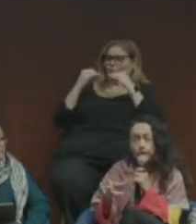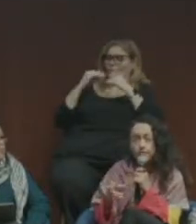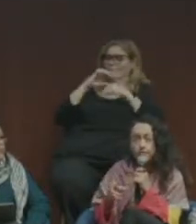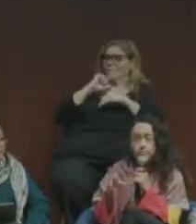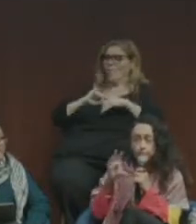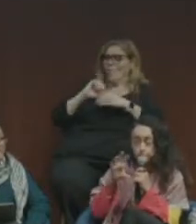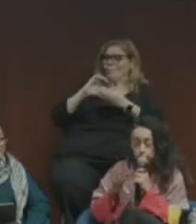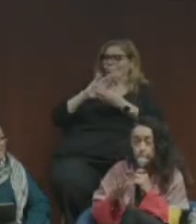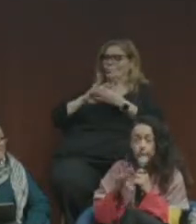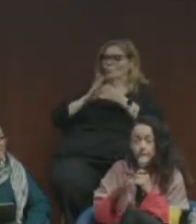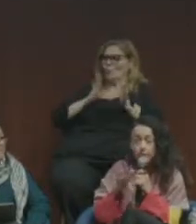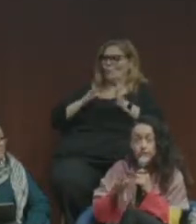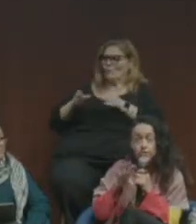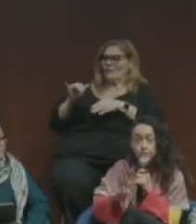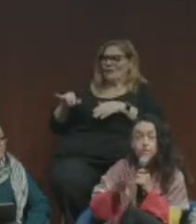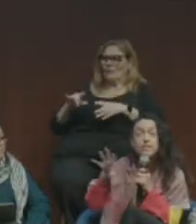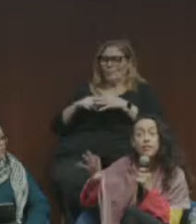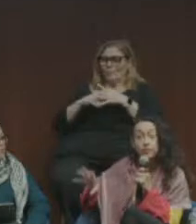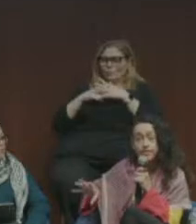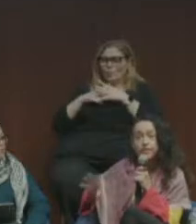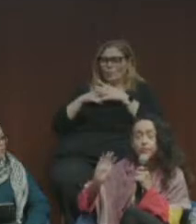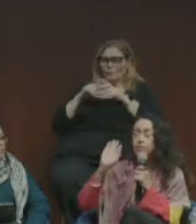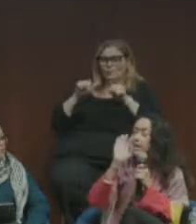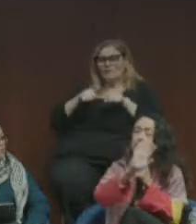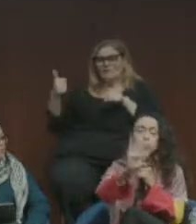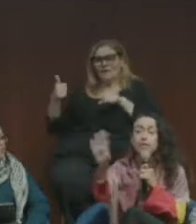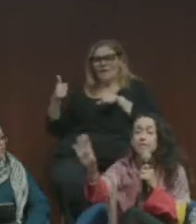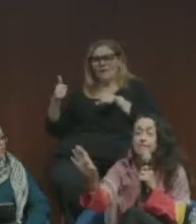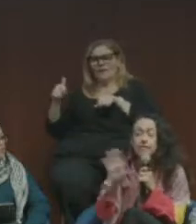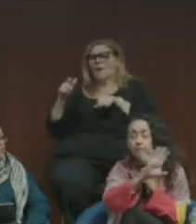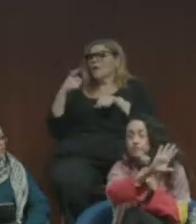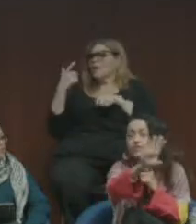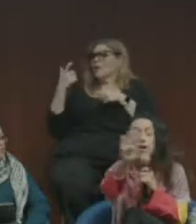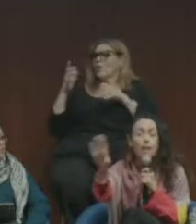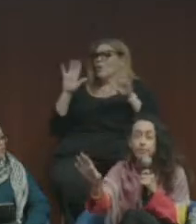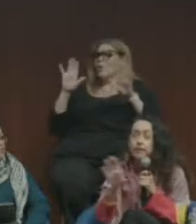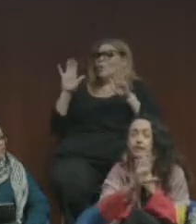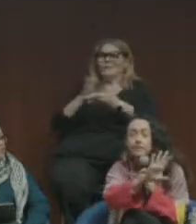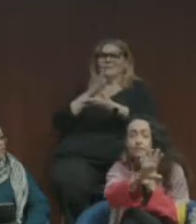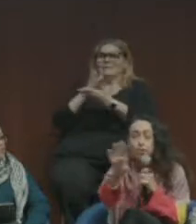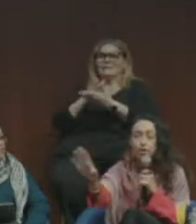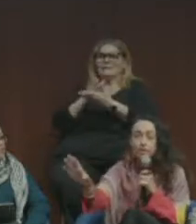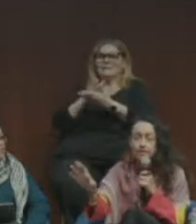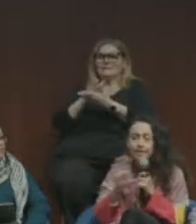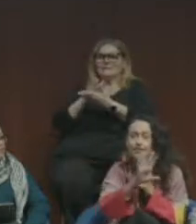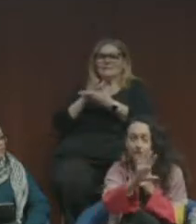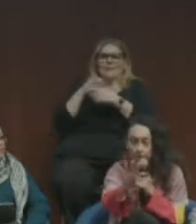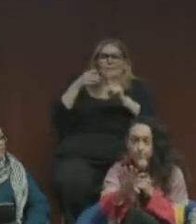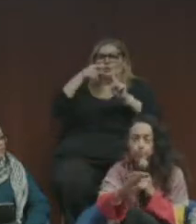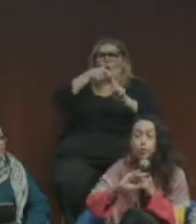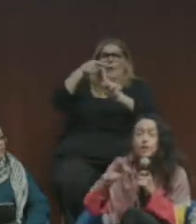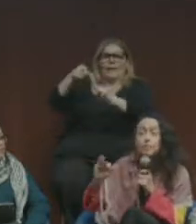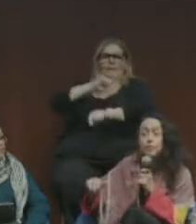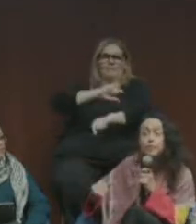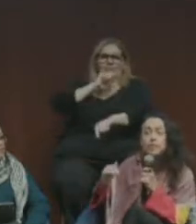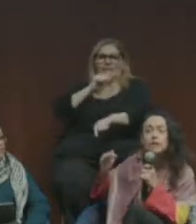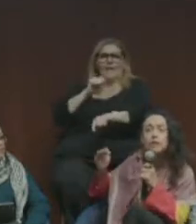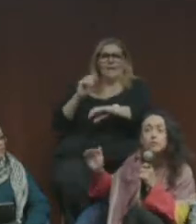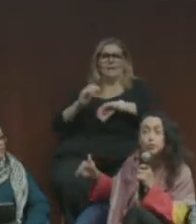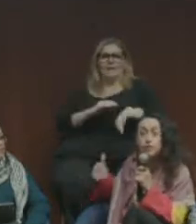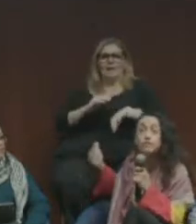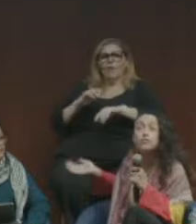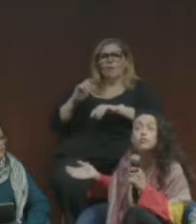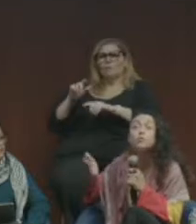school organizers, when we started to do this other thing that we're like, we're going to stop even targeting the cops. We're going to build